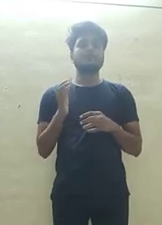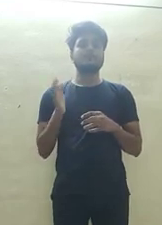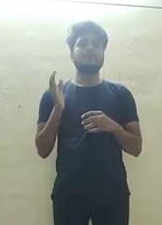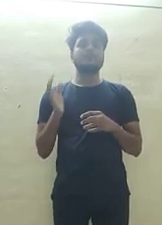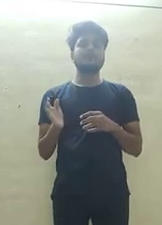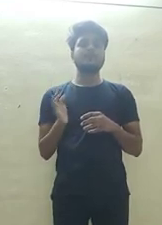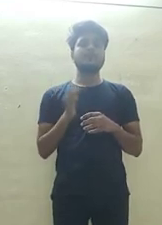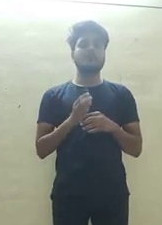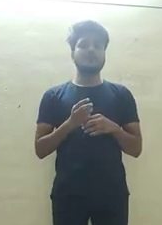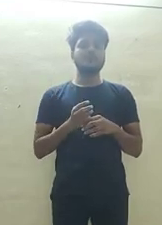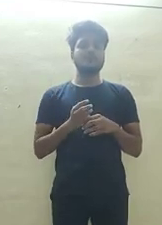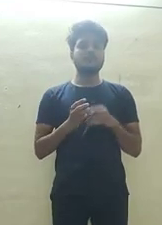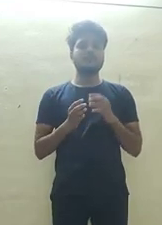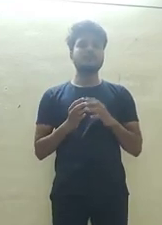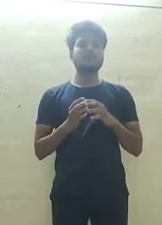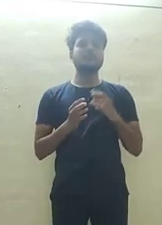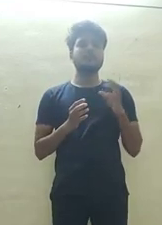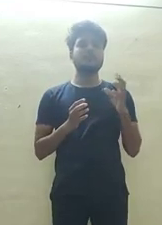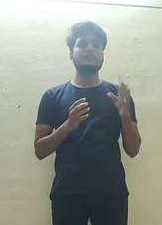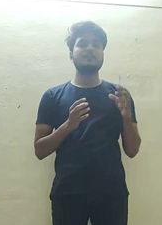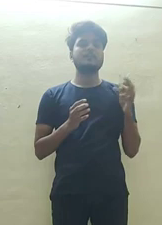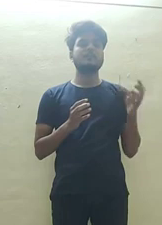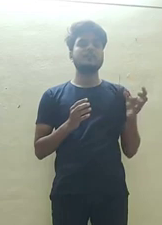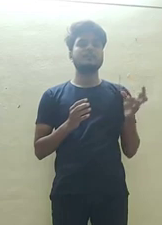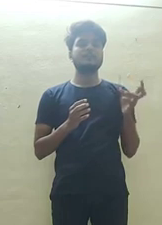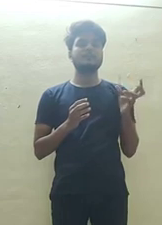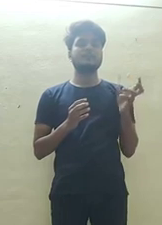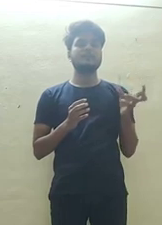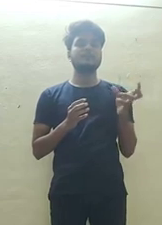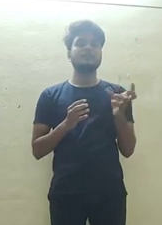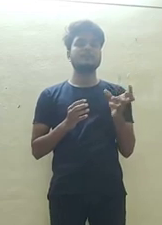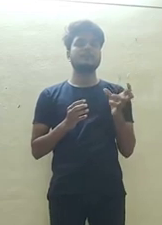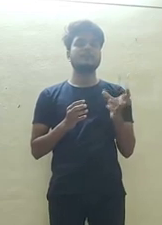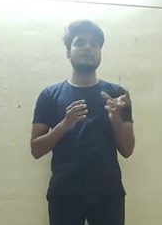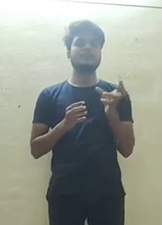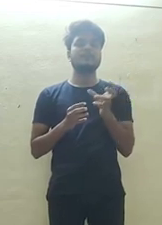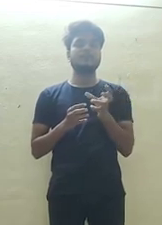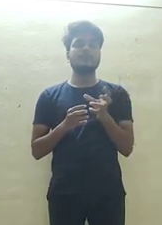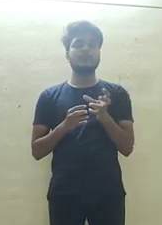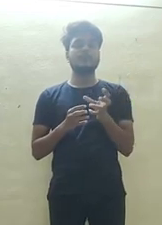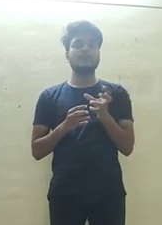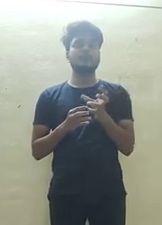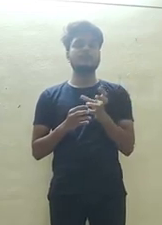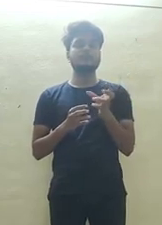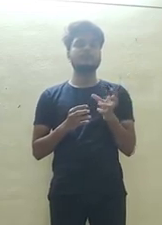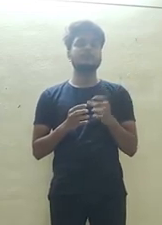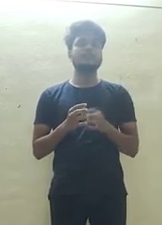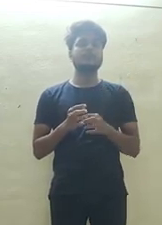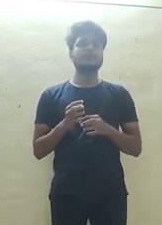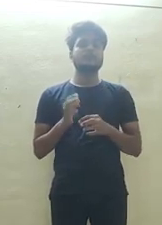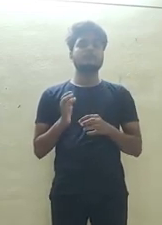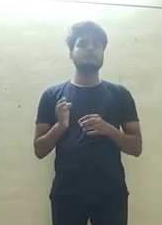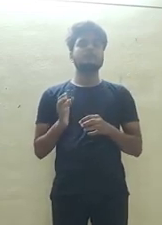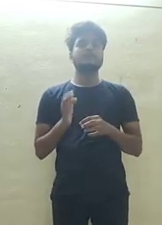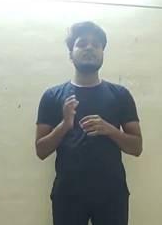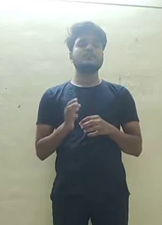customer continues to arrive and they must obtain the correct meal at the payment collection window. So the data